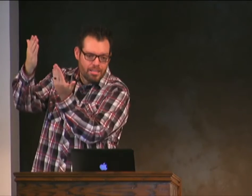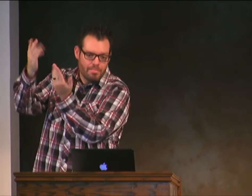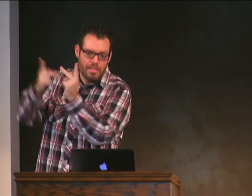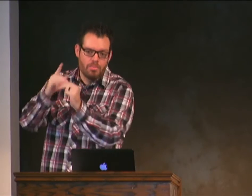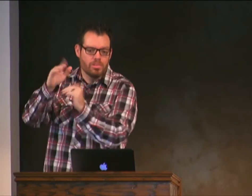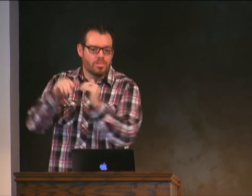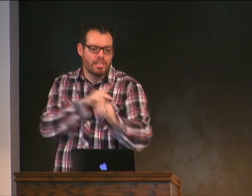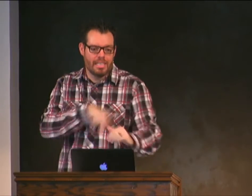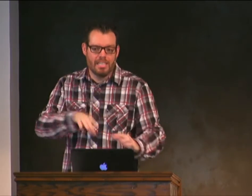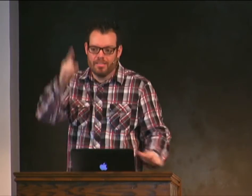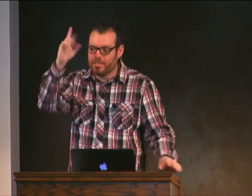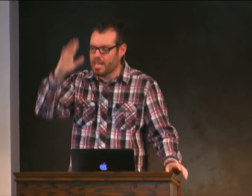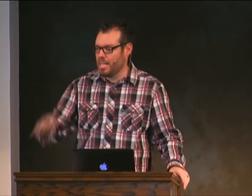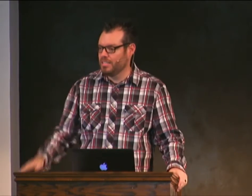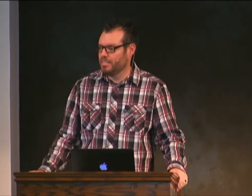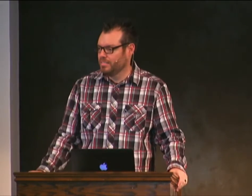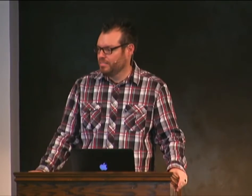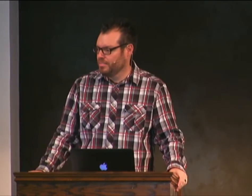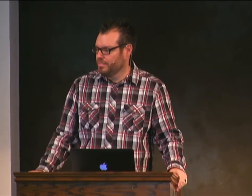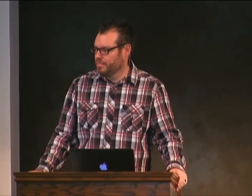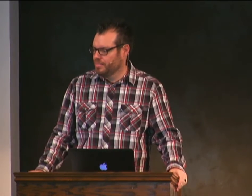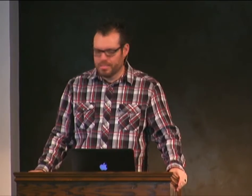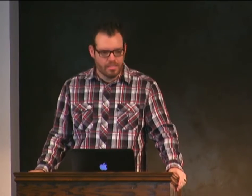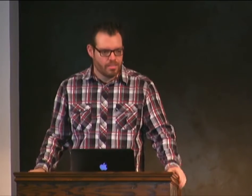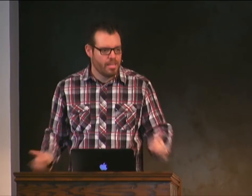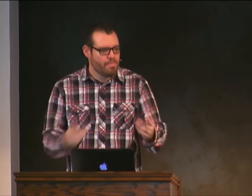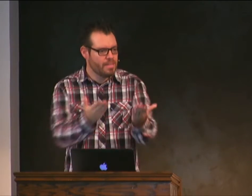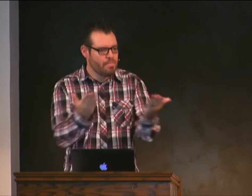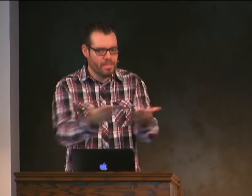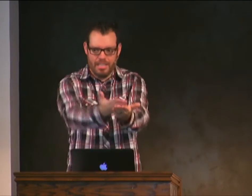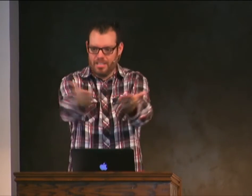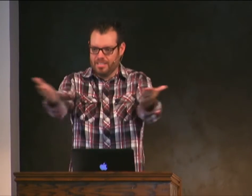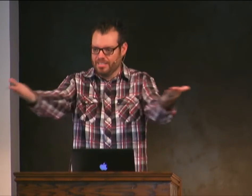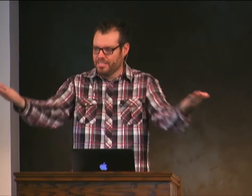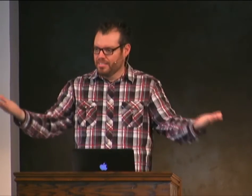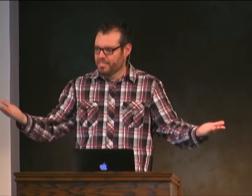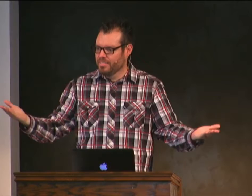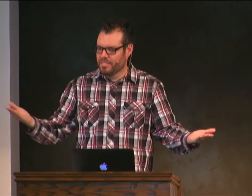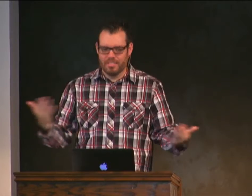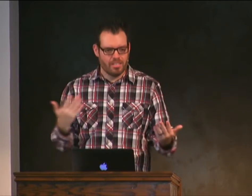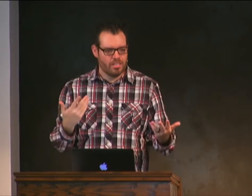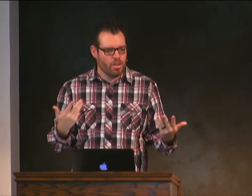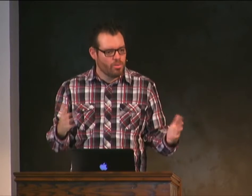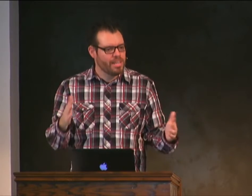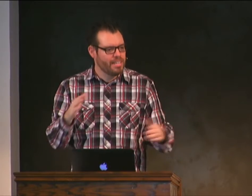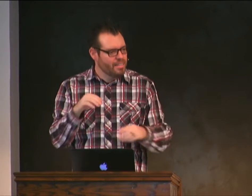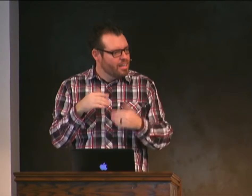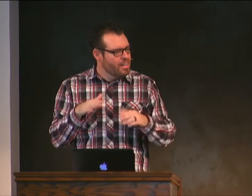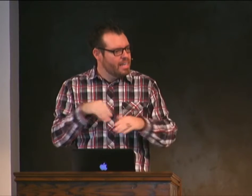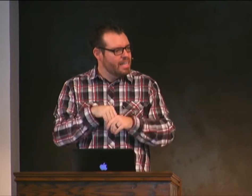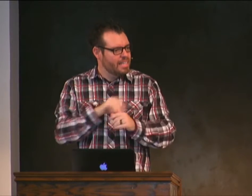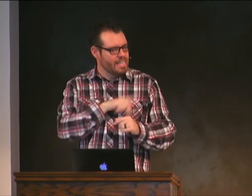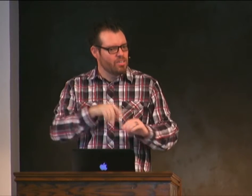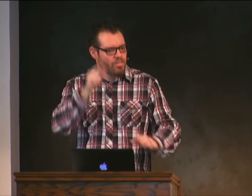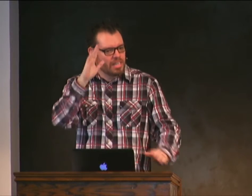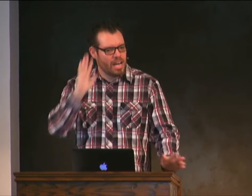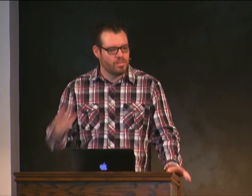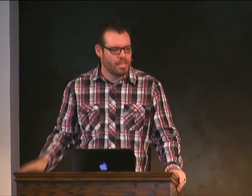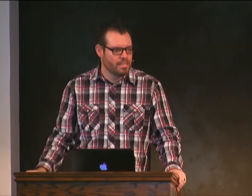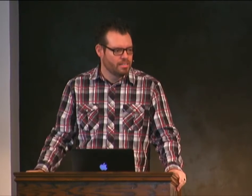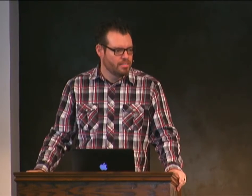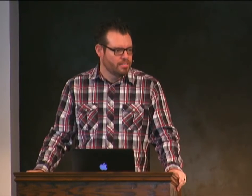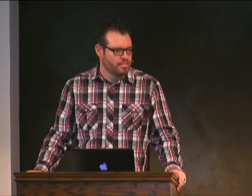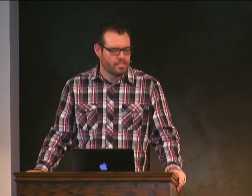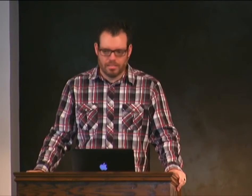bring people to the kingdom of God. We have people here that are already in the kingdom of